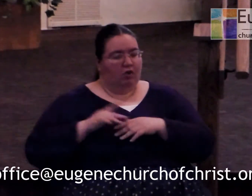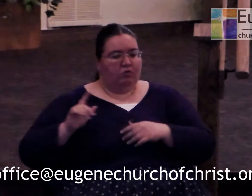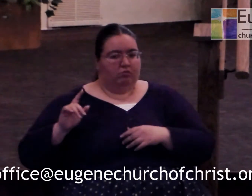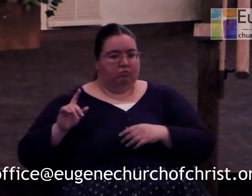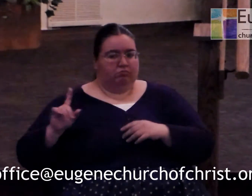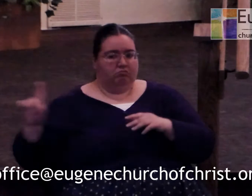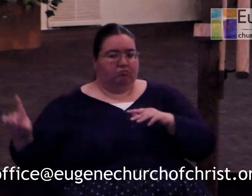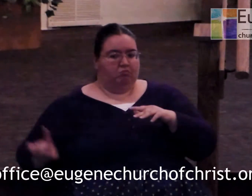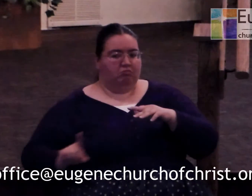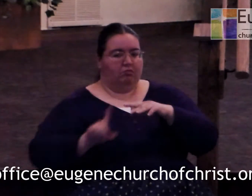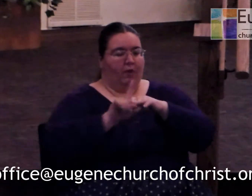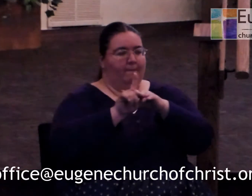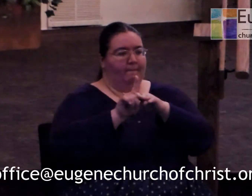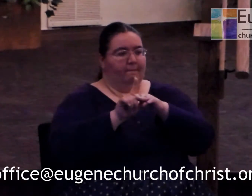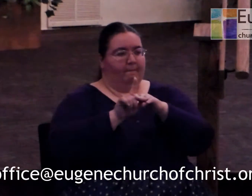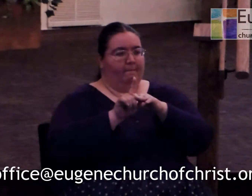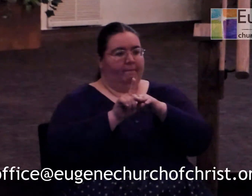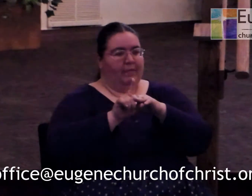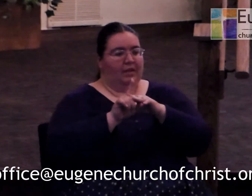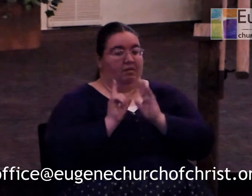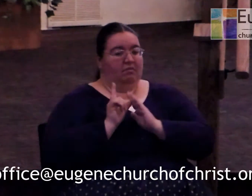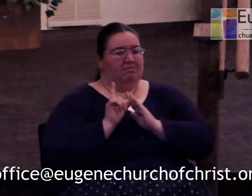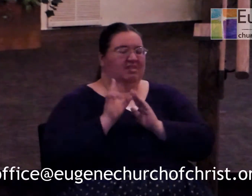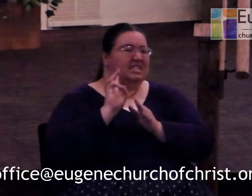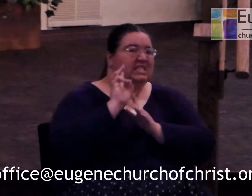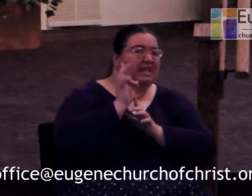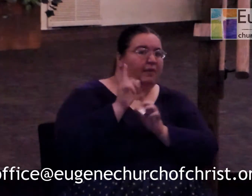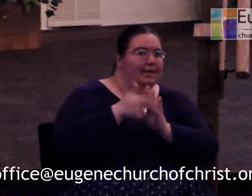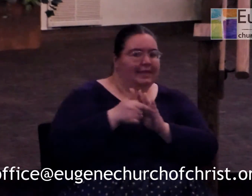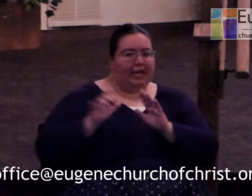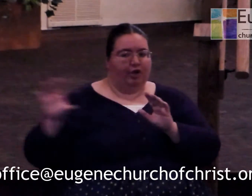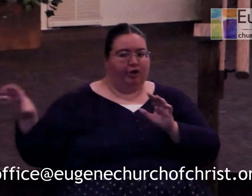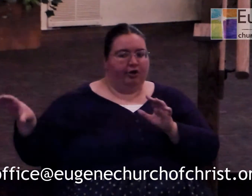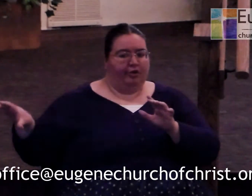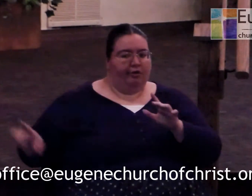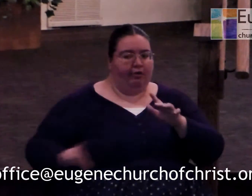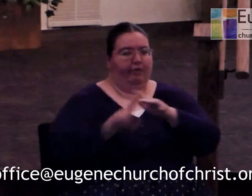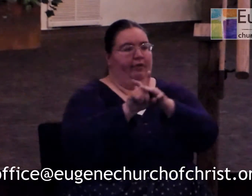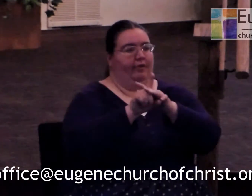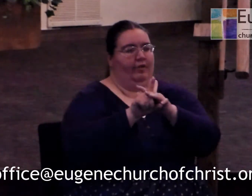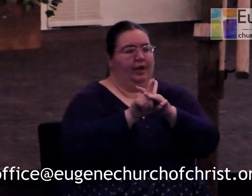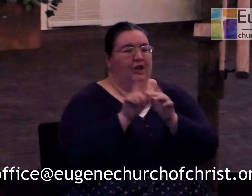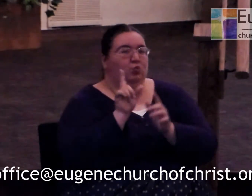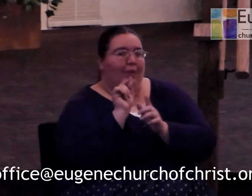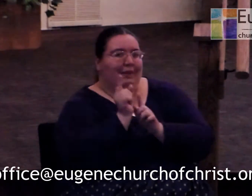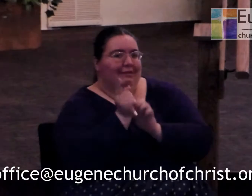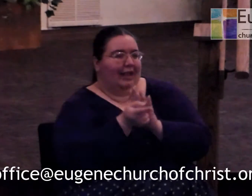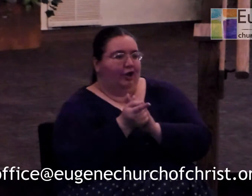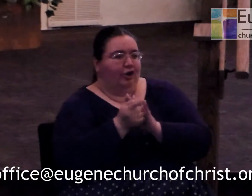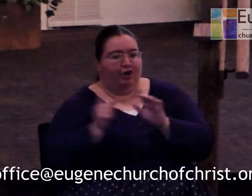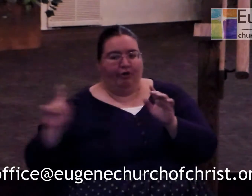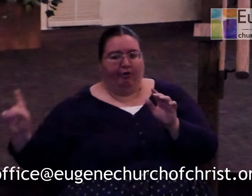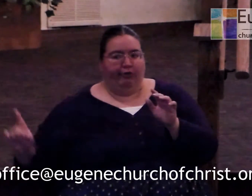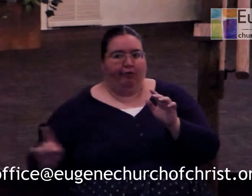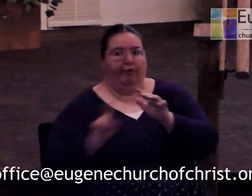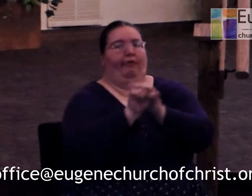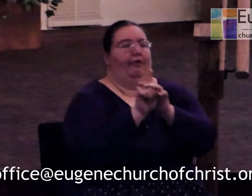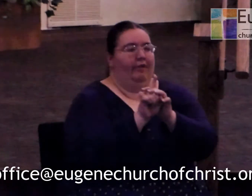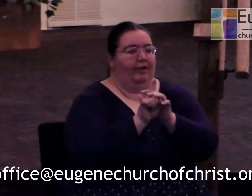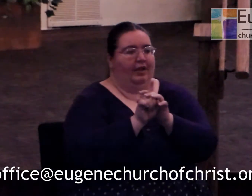show up at this time, and this family would show up 7 minutes later, maybe 20 minutes later. So they'd have some time allotted just for everybody showing up. And then they would finally get together. And if there was a knock at